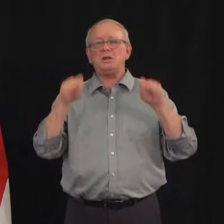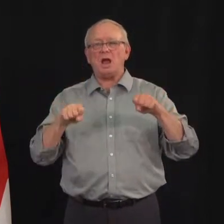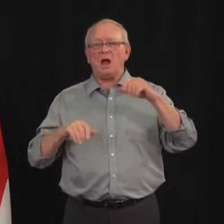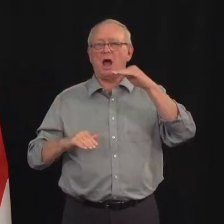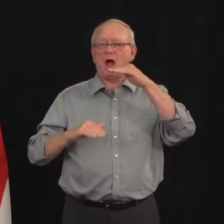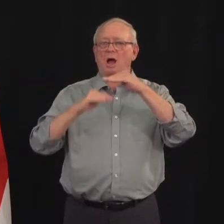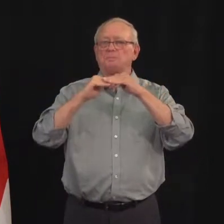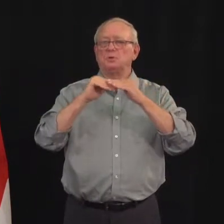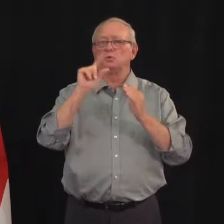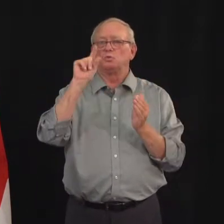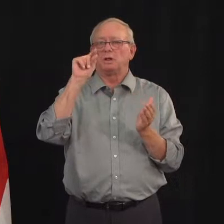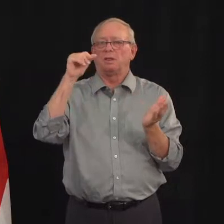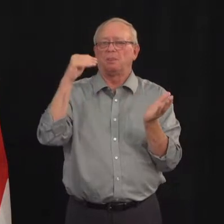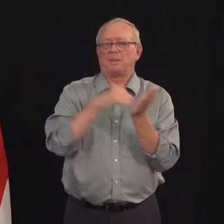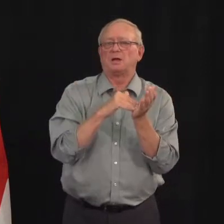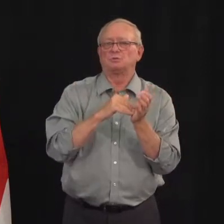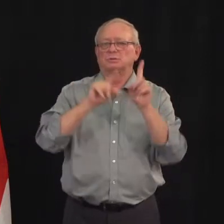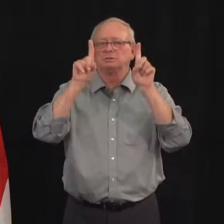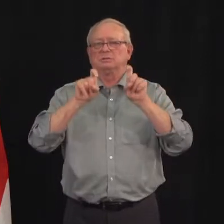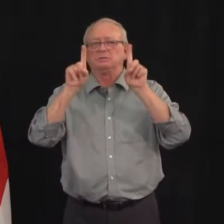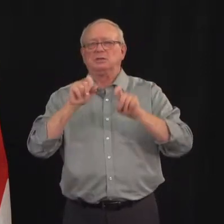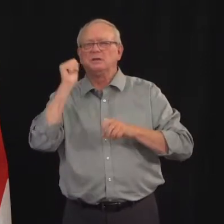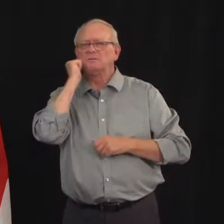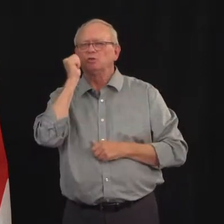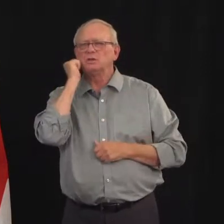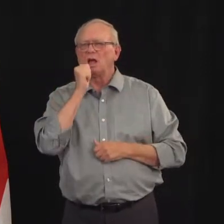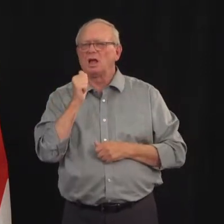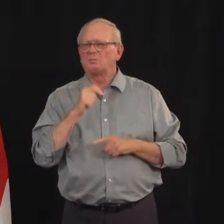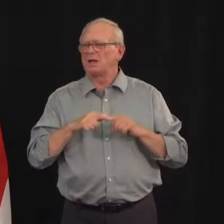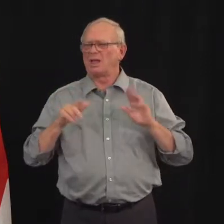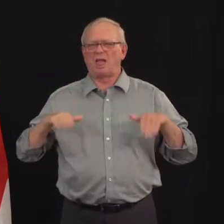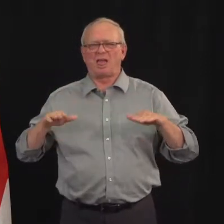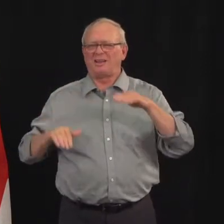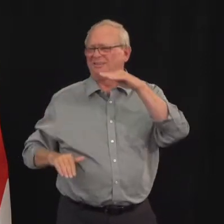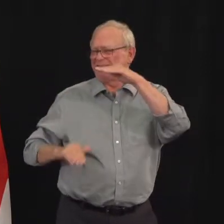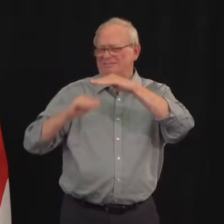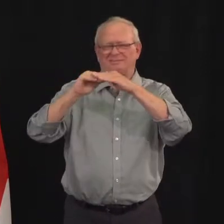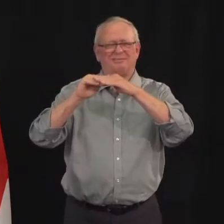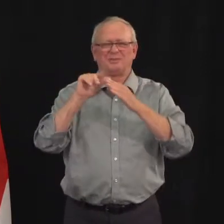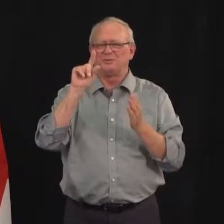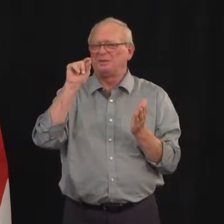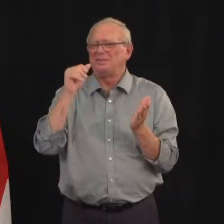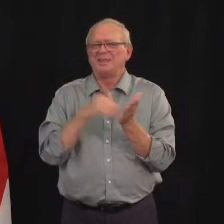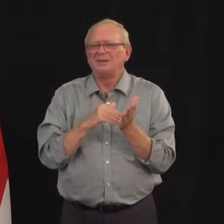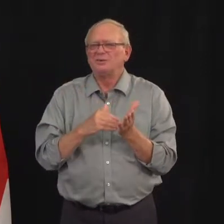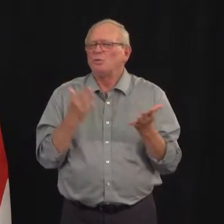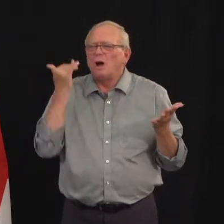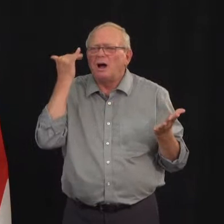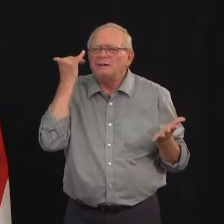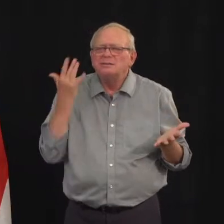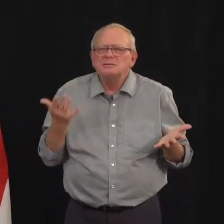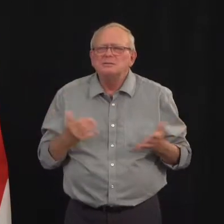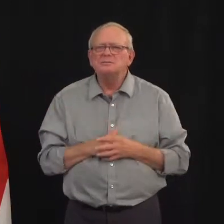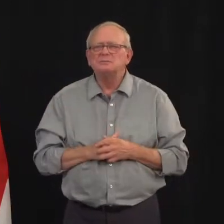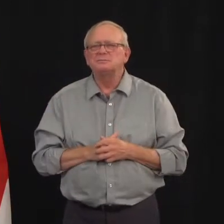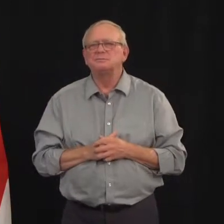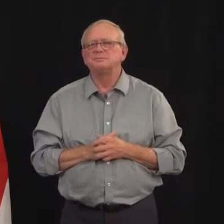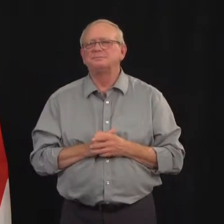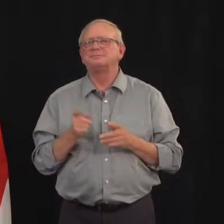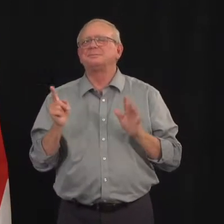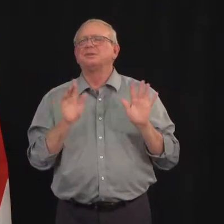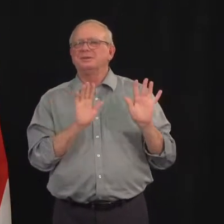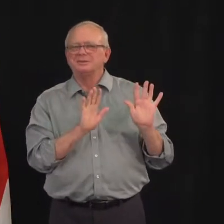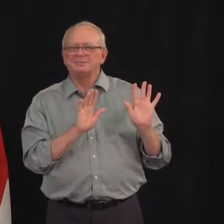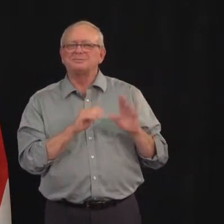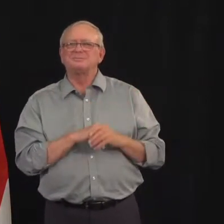question, I wouldn't say we've had surprises. I think we've seen transmission happening in the kinds of activities that we have